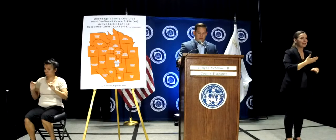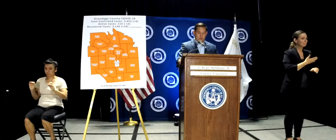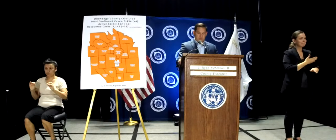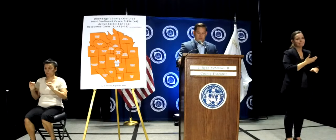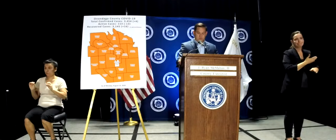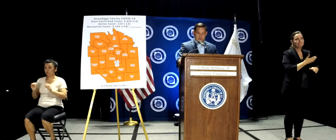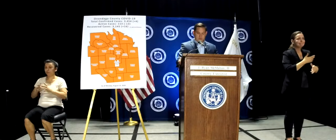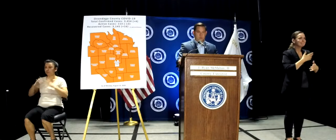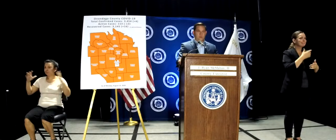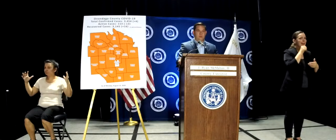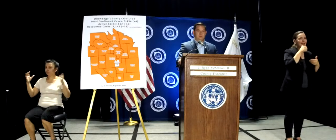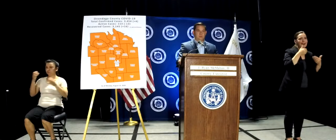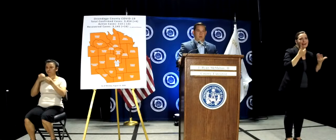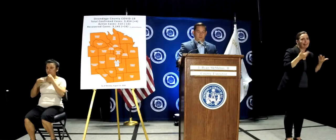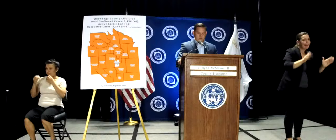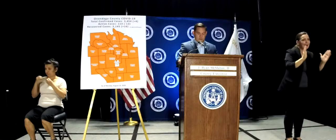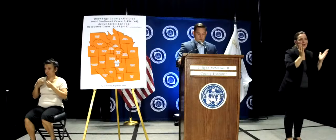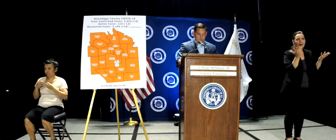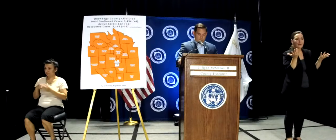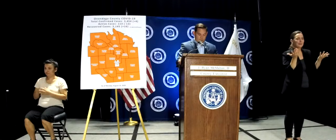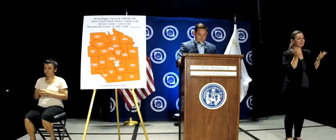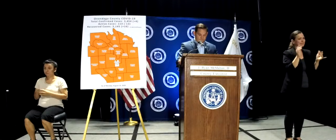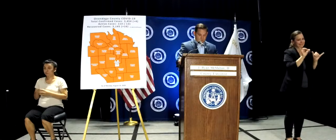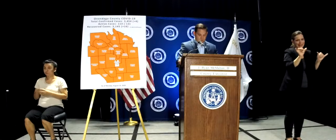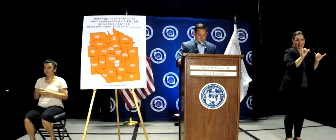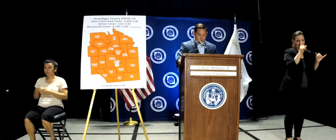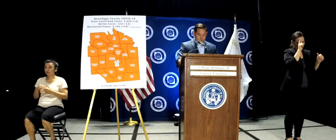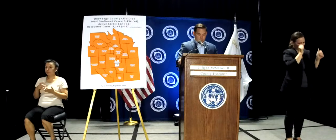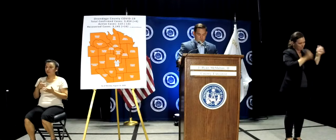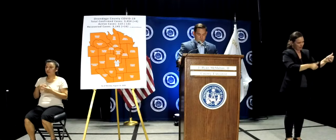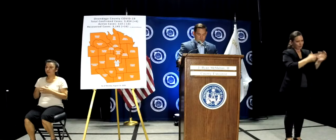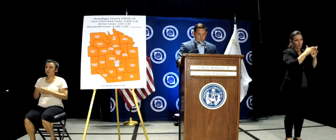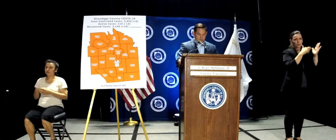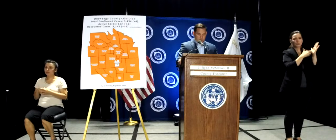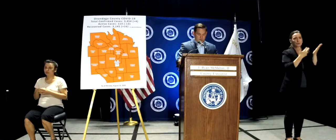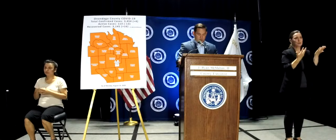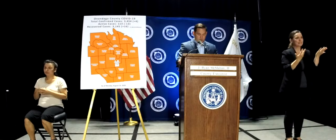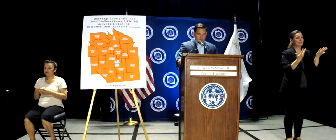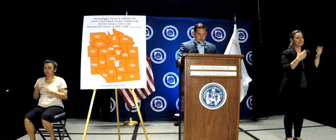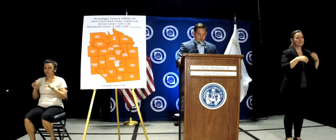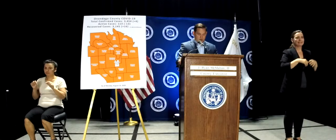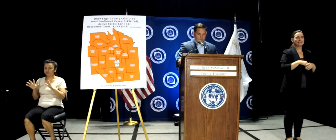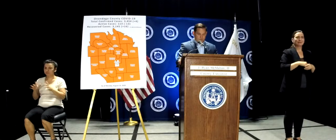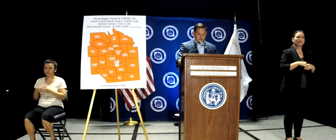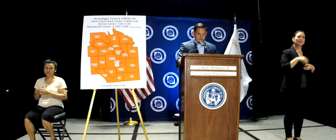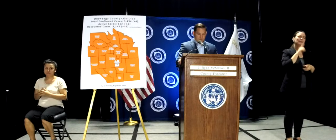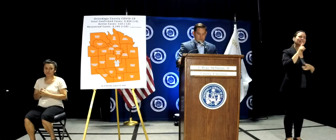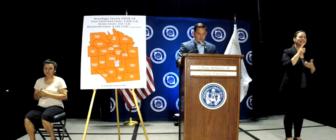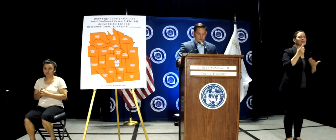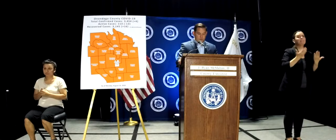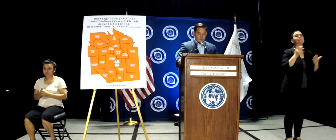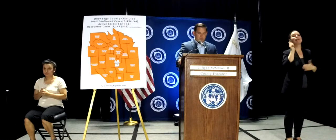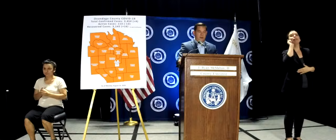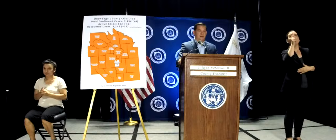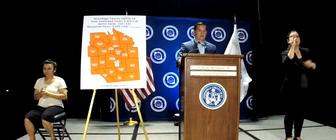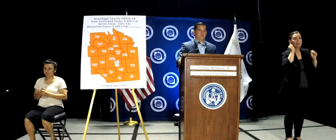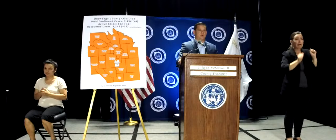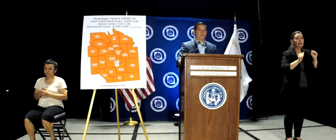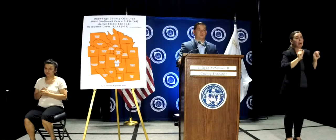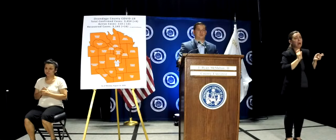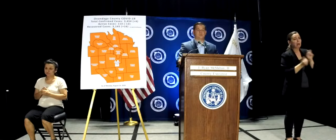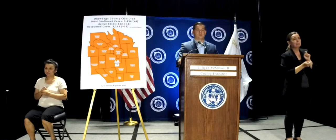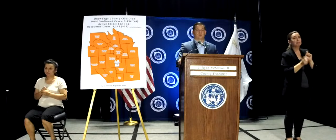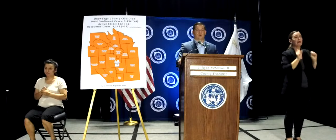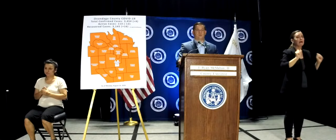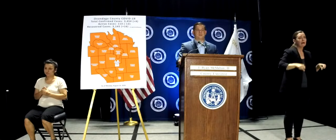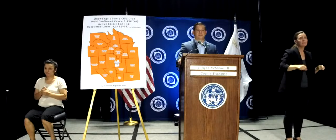A lot could change with that, so we need to stay tuned on that. Again, we reiterated our offer in Central New York to be a pilot community